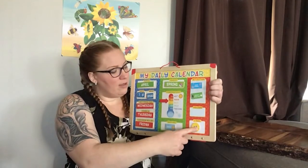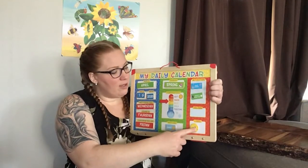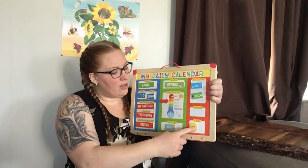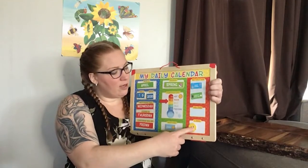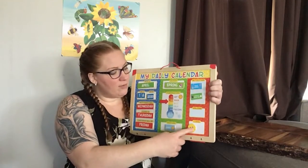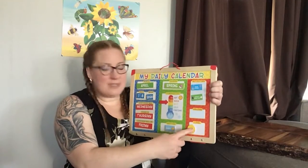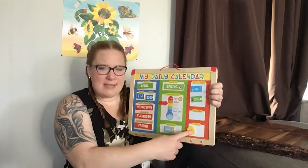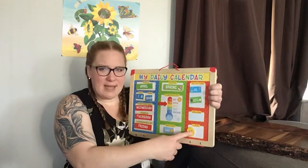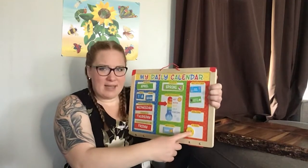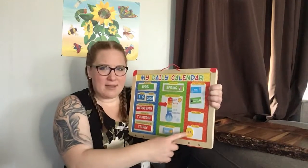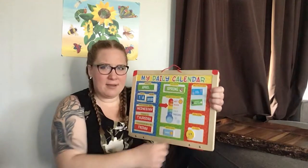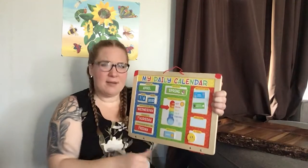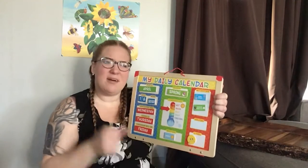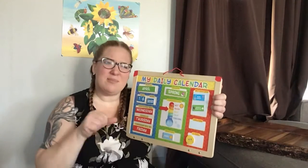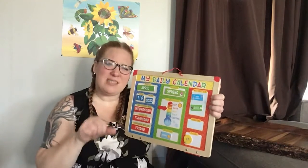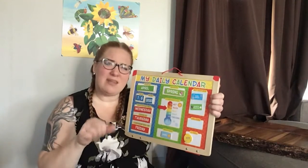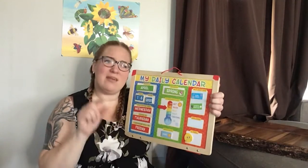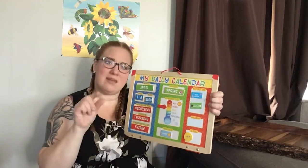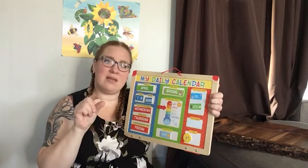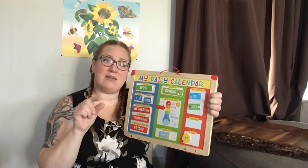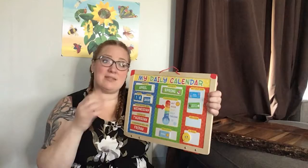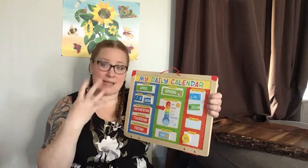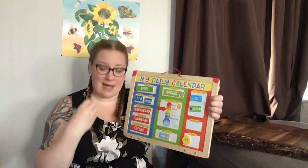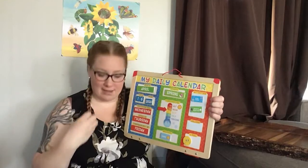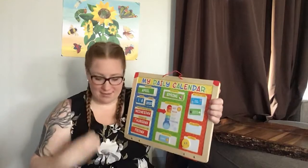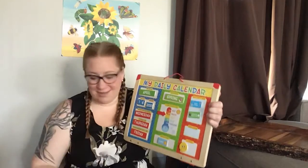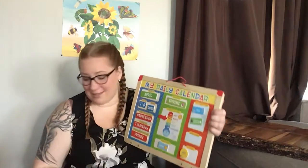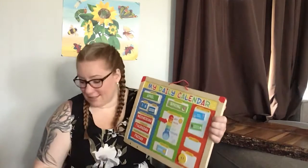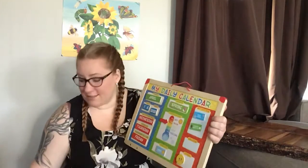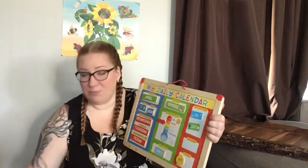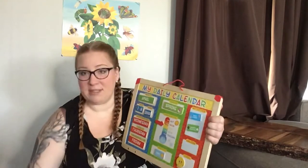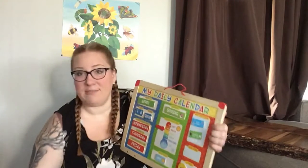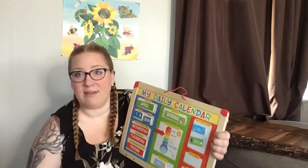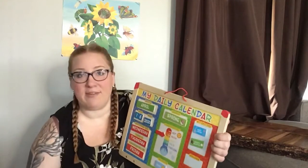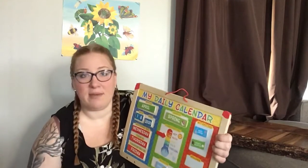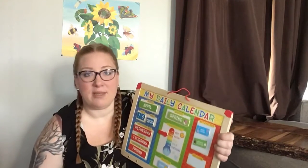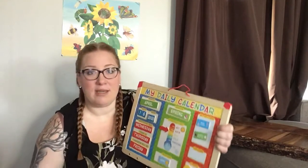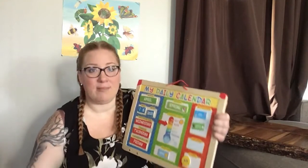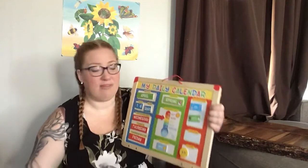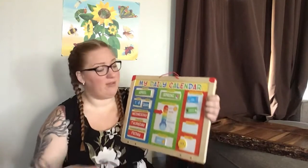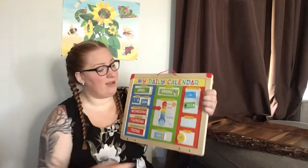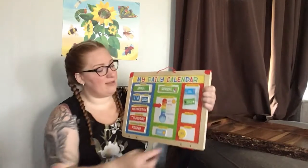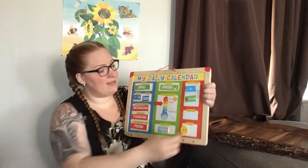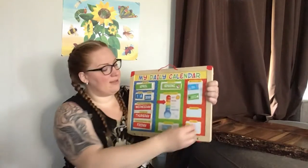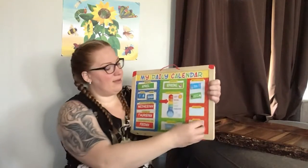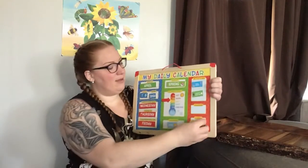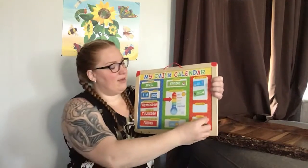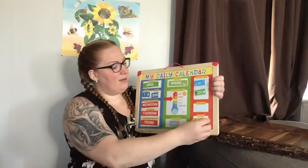You know, today I'm still a little sad because I still miss my family and my friends.